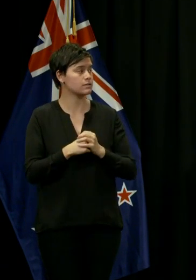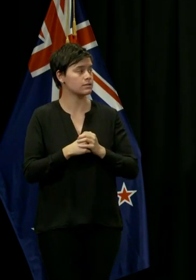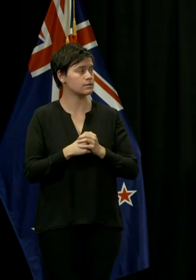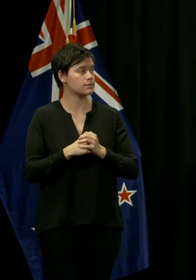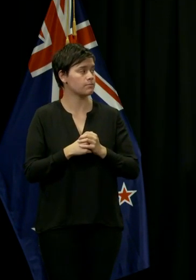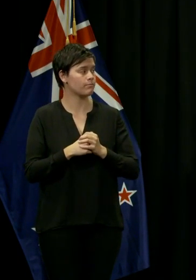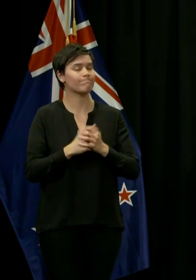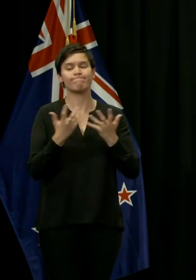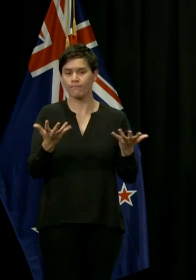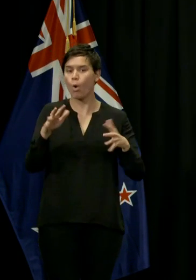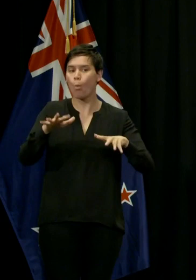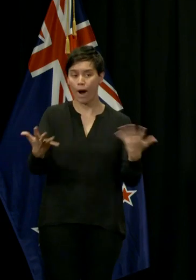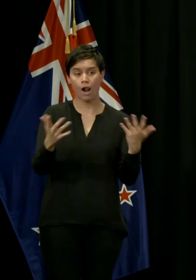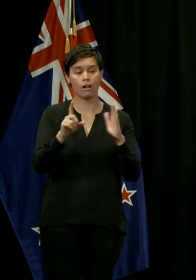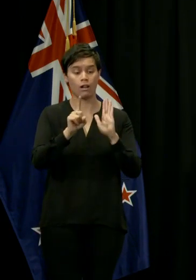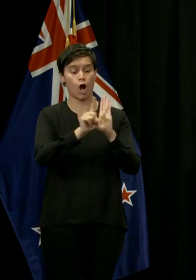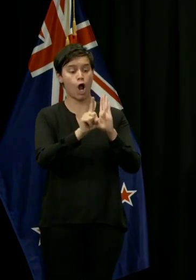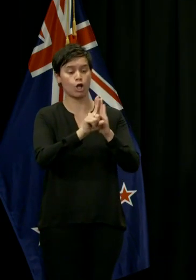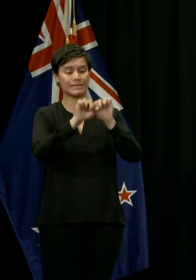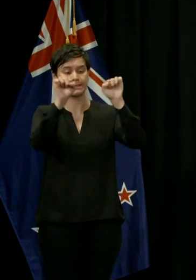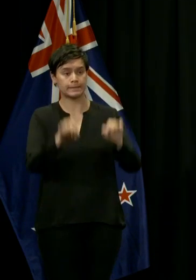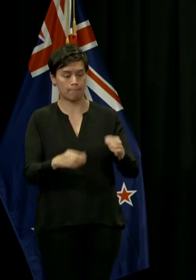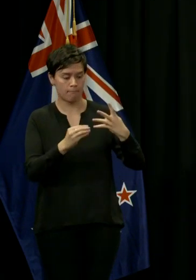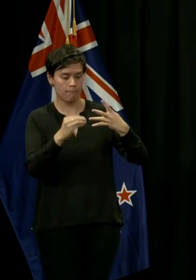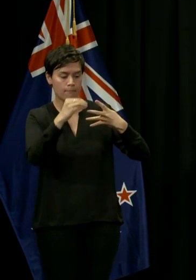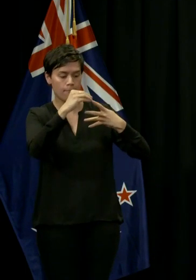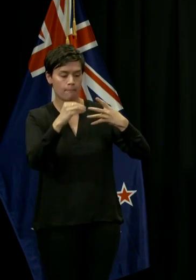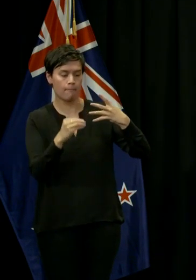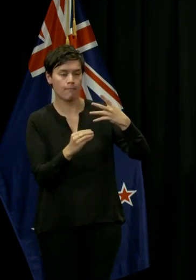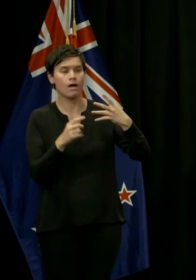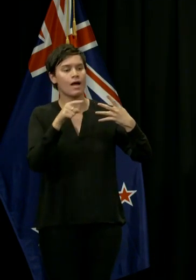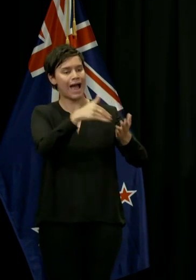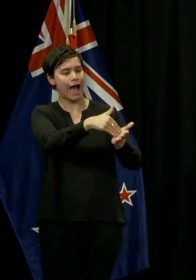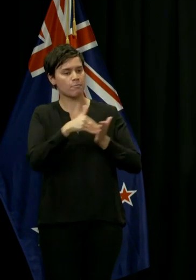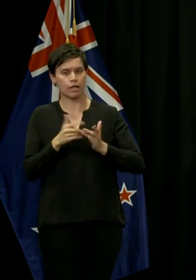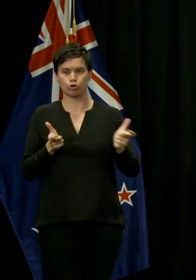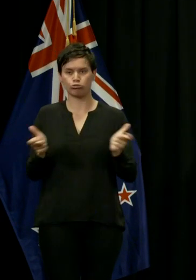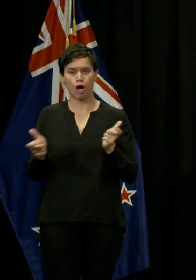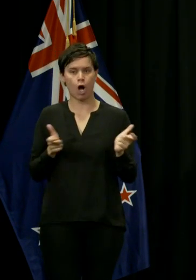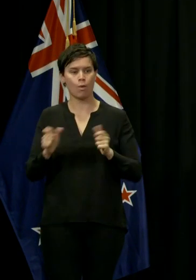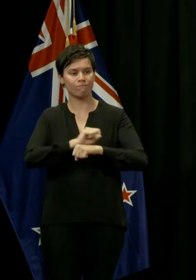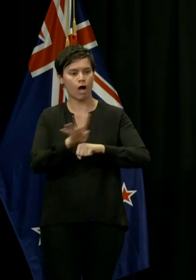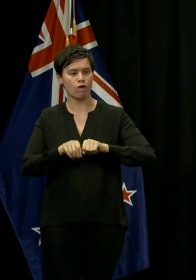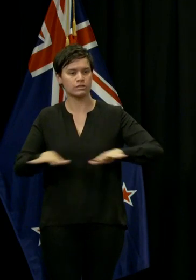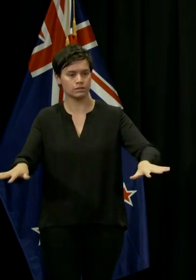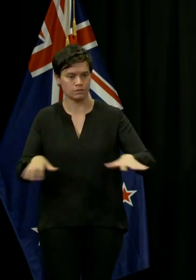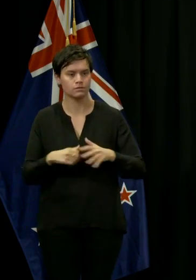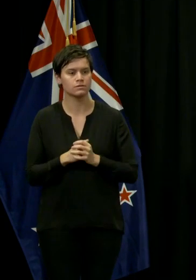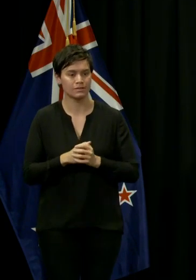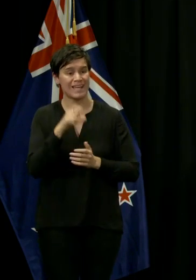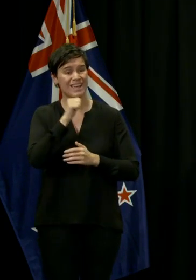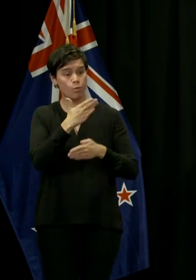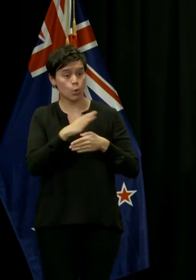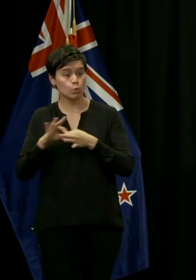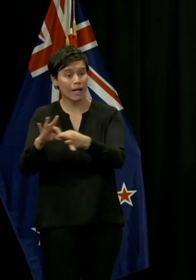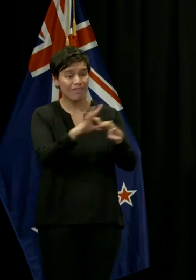mechanism to help us get under control when we see cases starting to rise, to bring them back down. If we all cooperate together, the